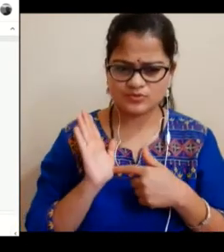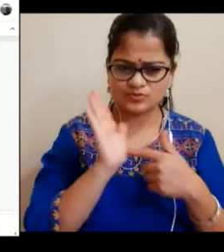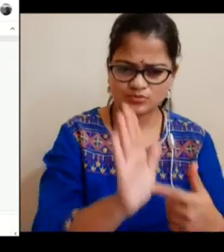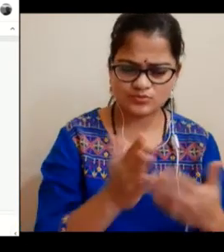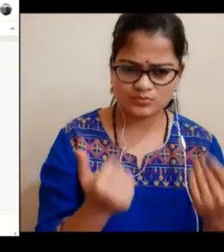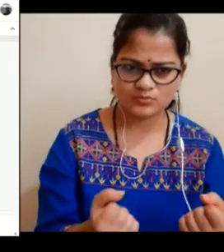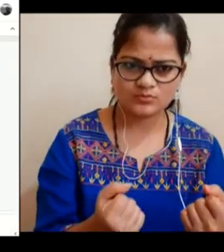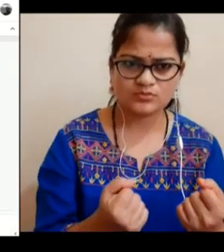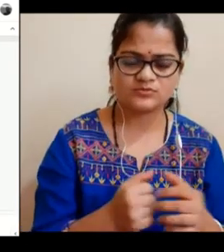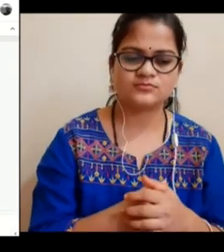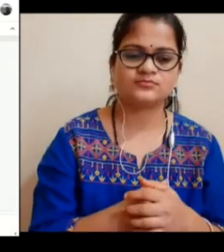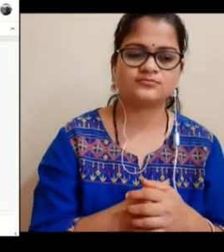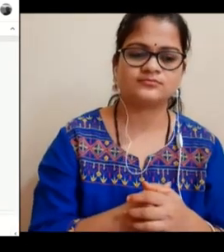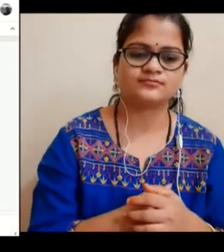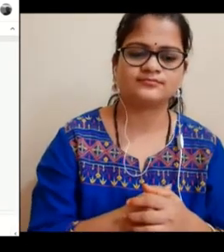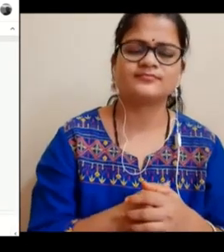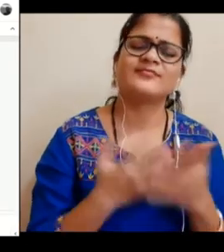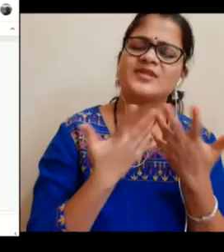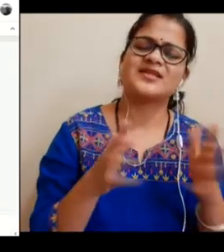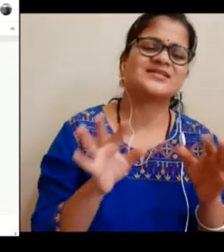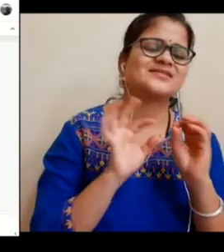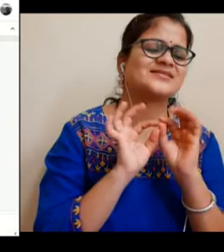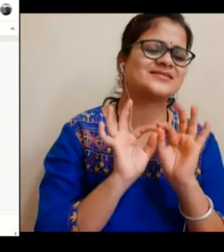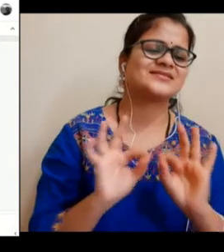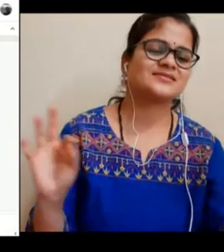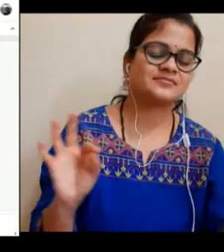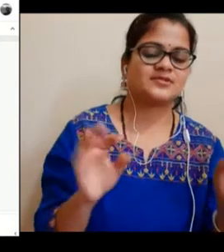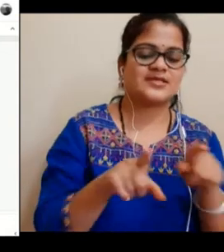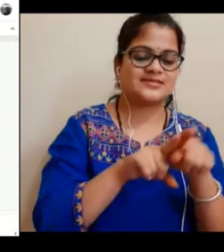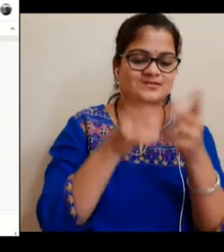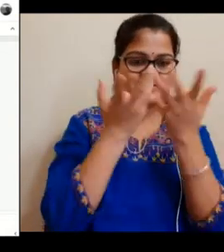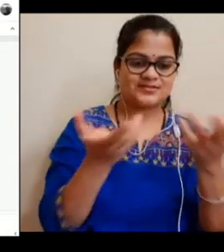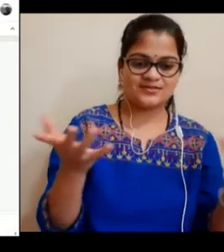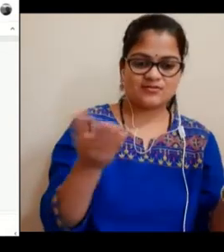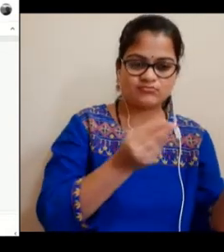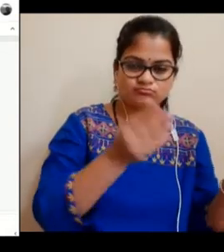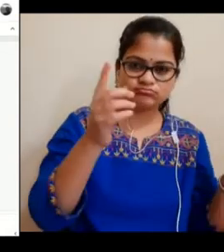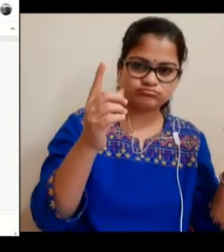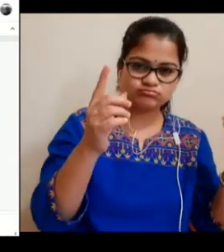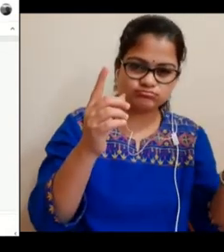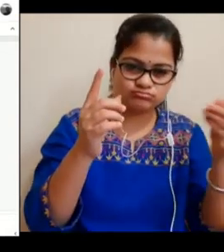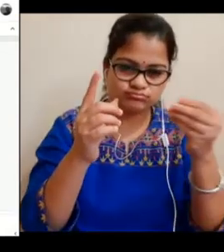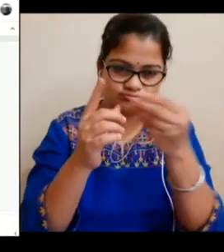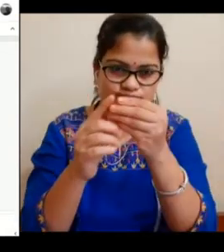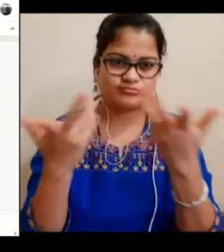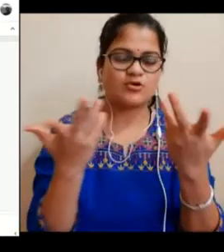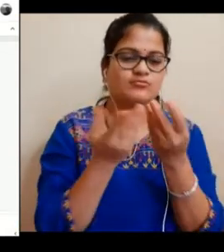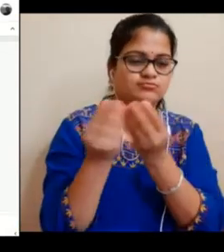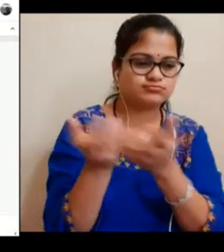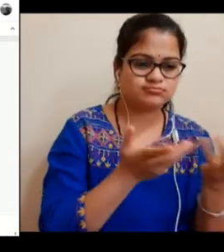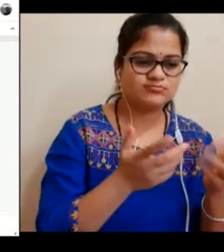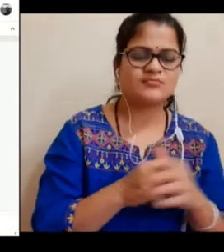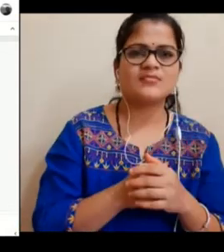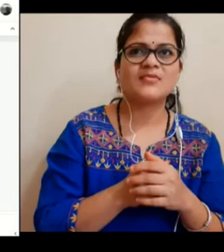want me to try out? Any simple animation like some objects moving on the screen. Does anyone have